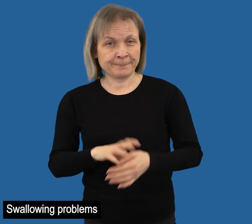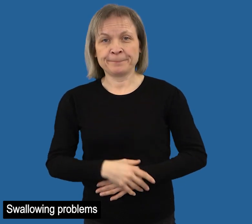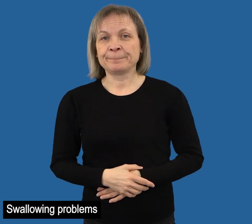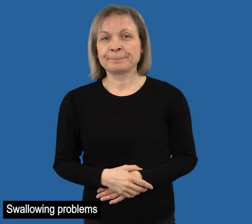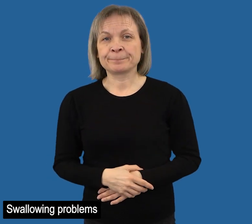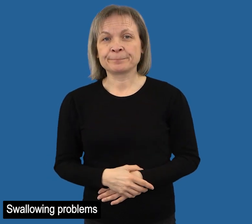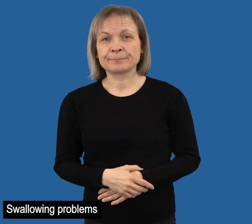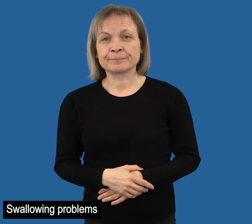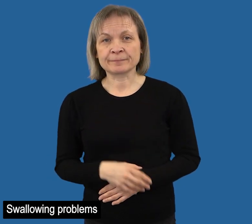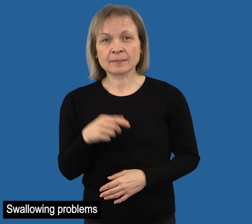Swallowing problems.